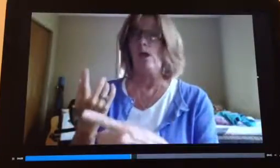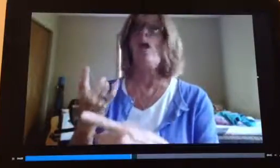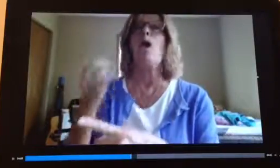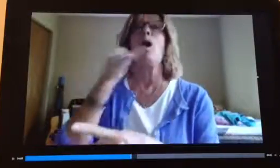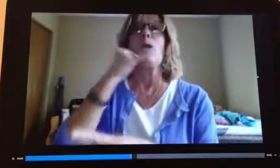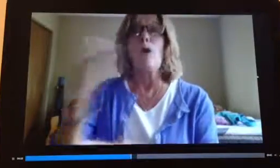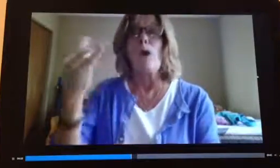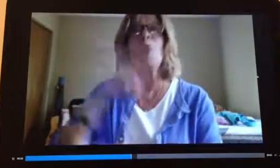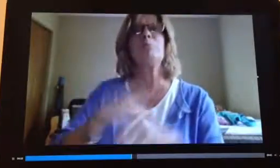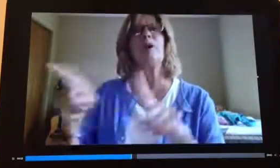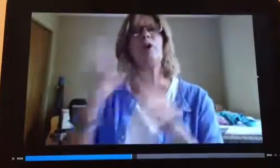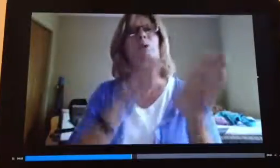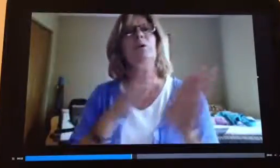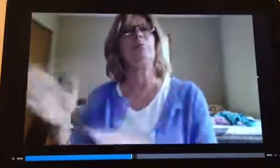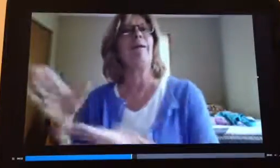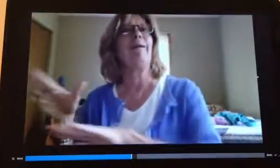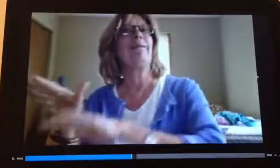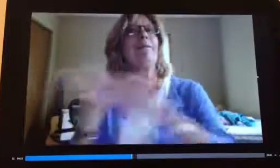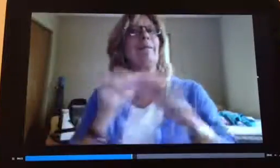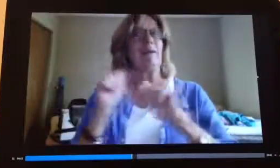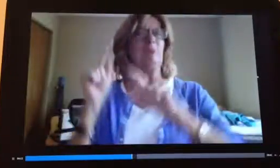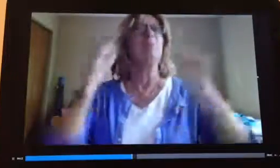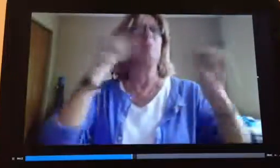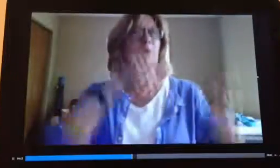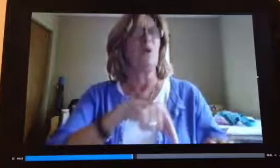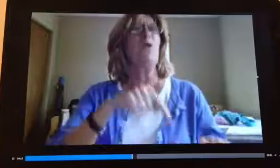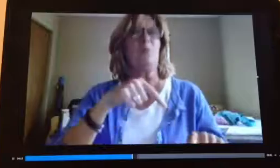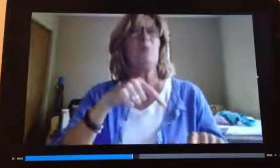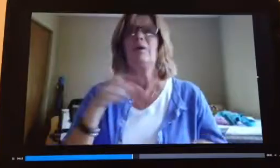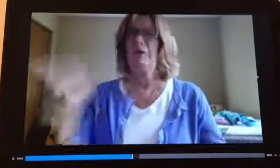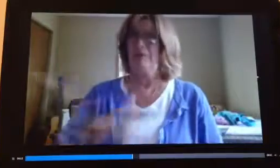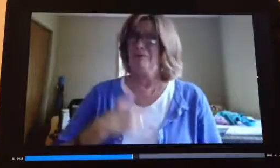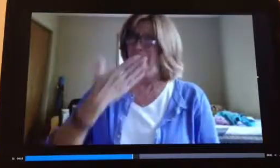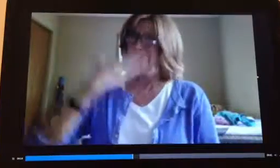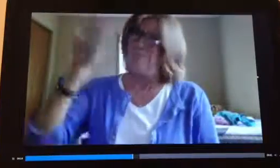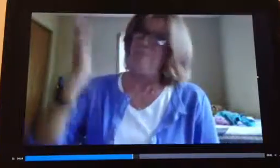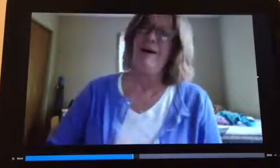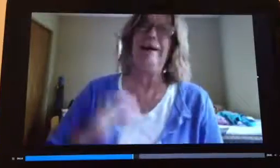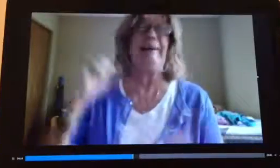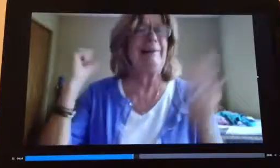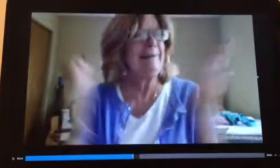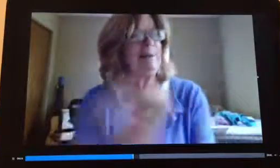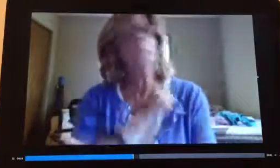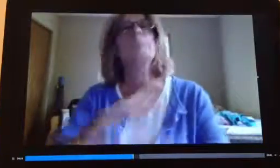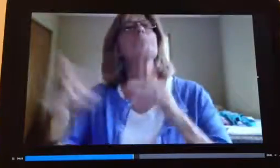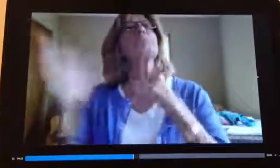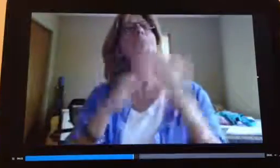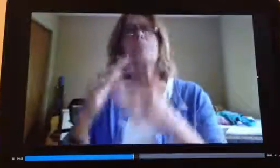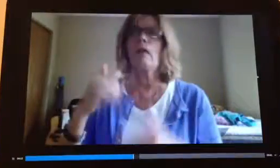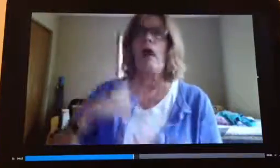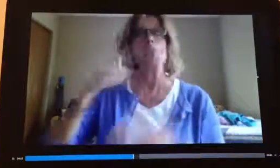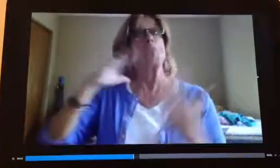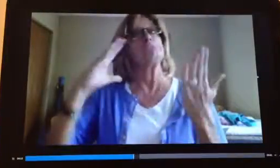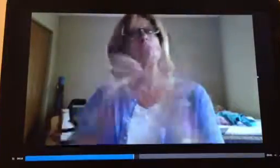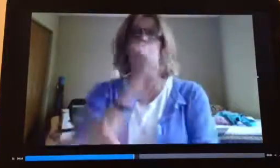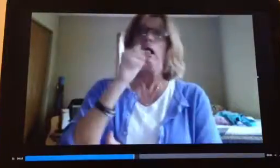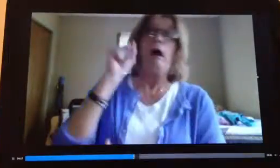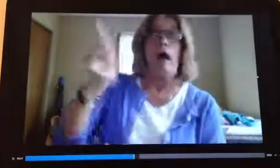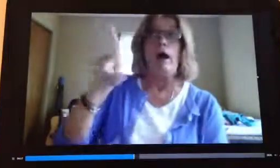to come with me. So I called her, but she unfortunately she was busy, and I couldn't